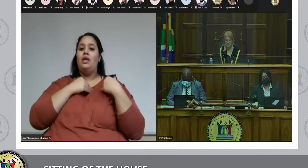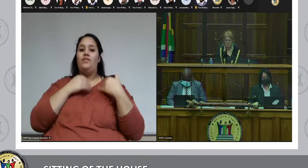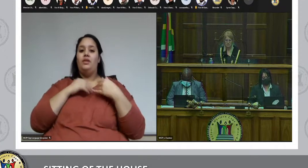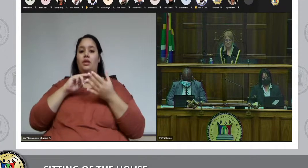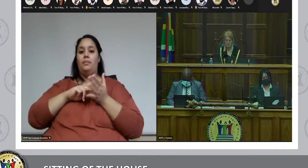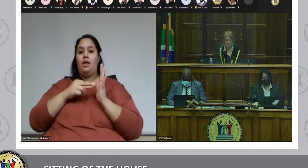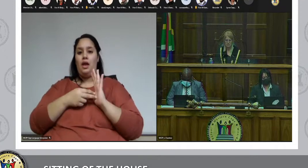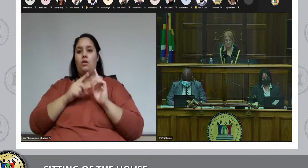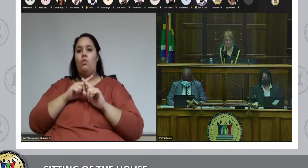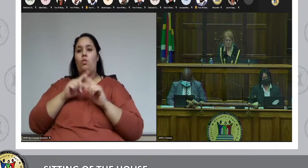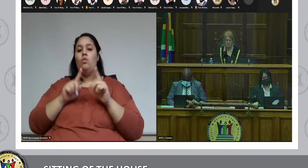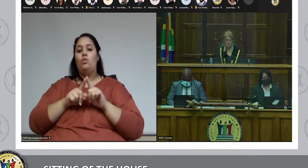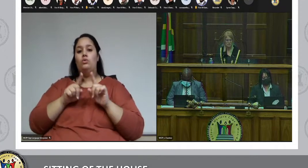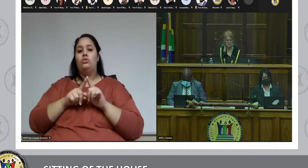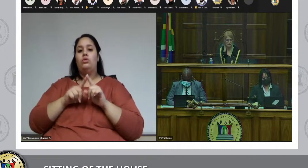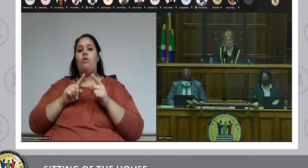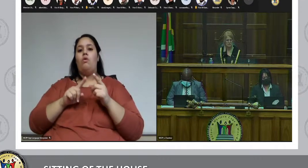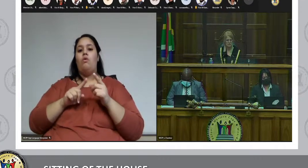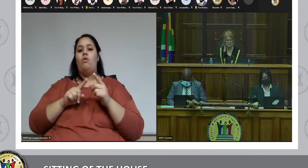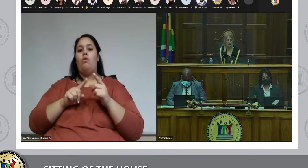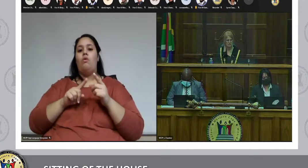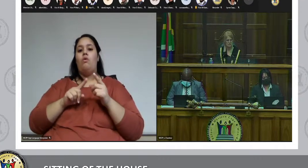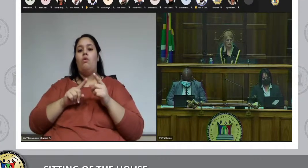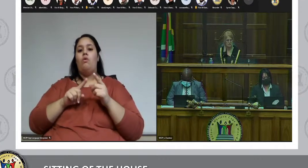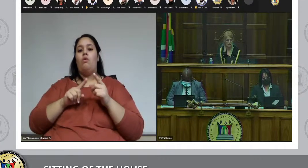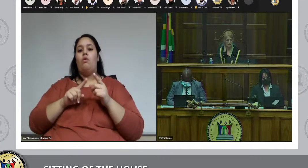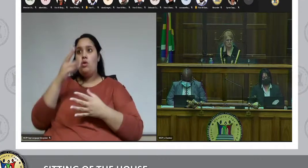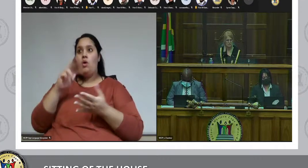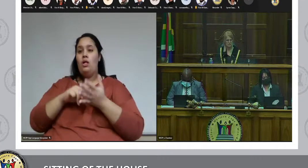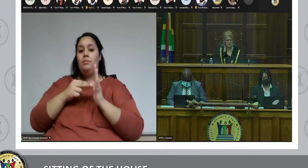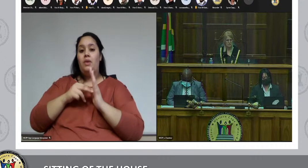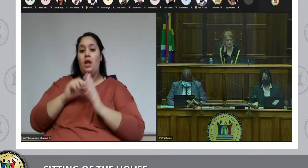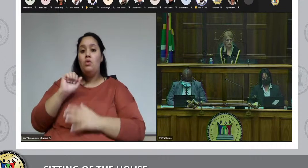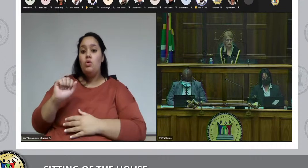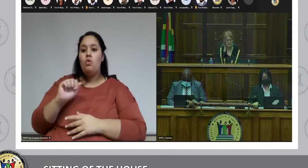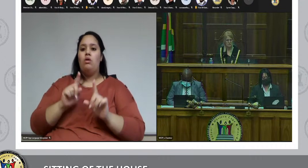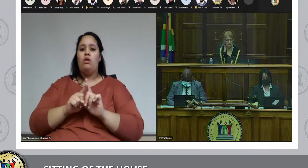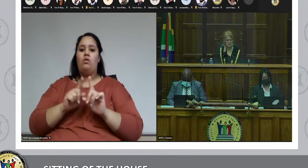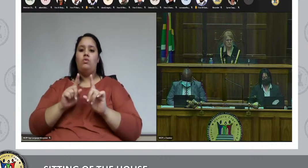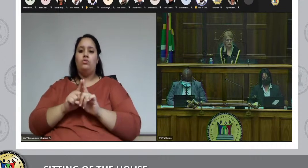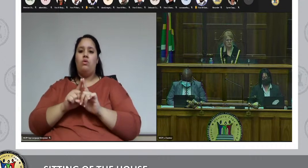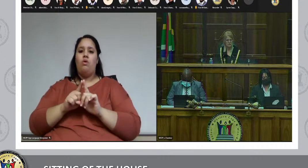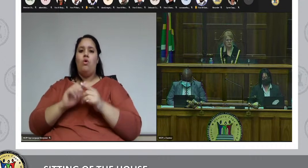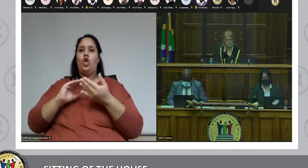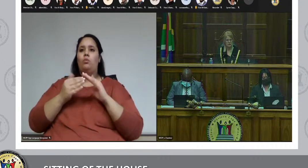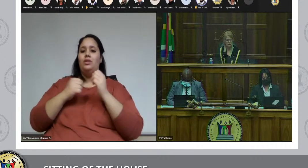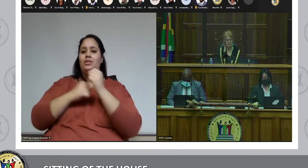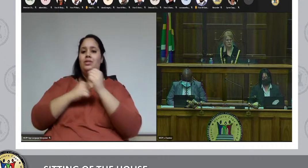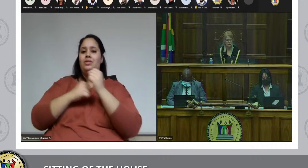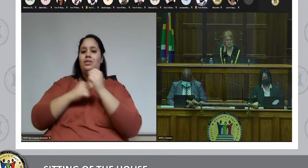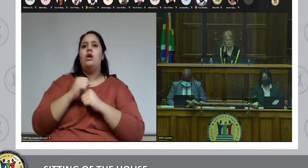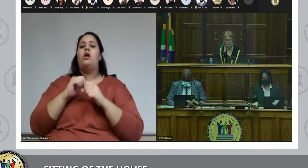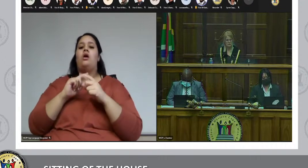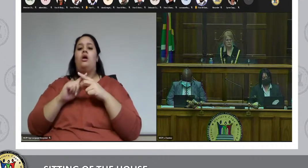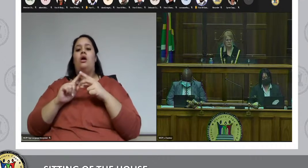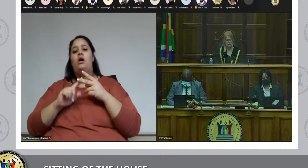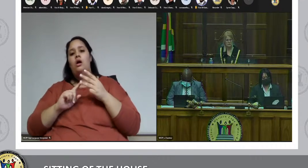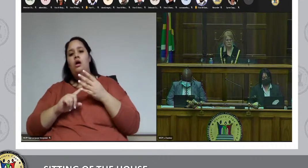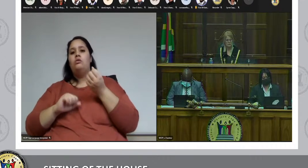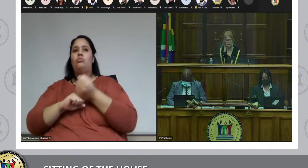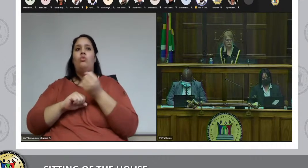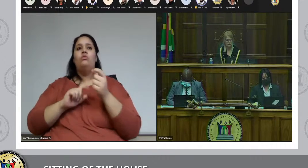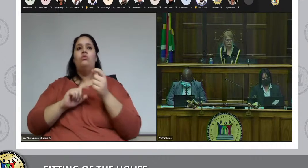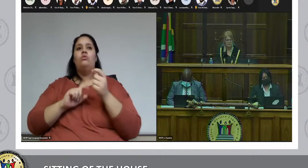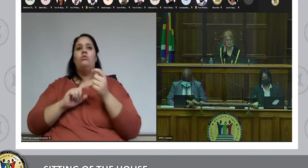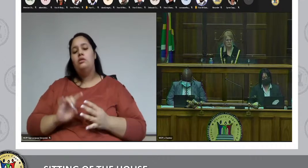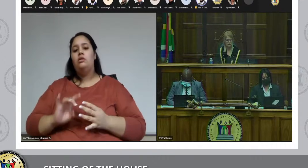and the first thing that you are told about in that plan and in terms of your community structures and that we see that is being supported are